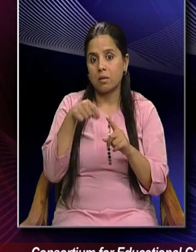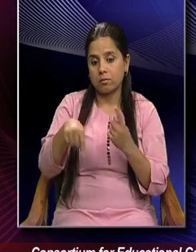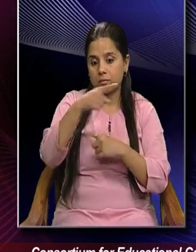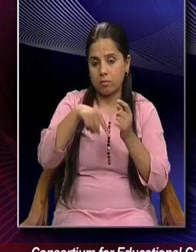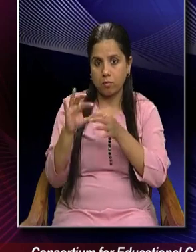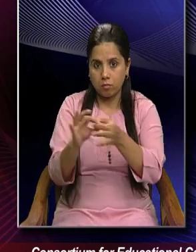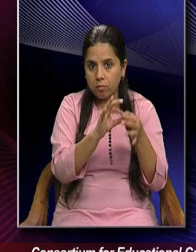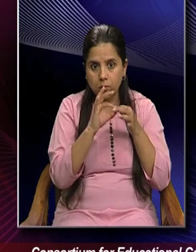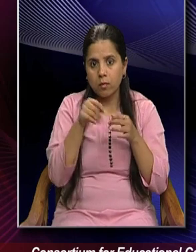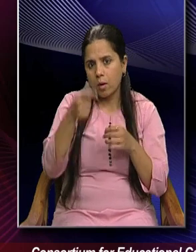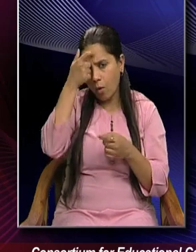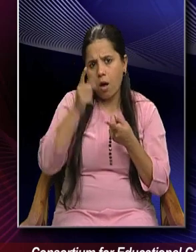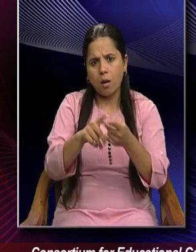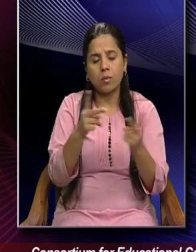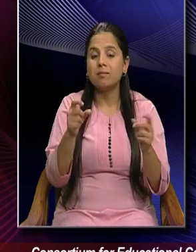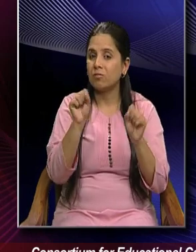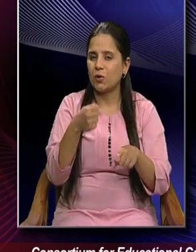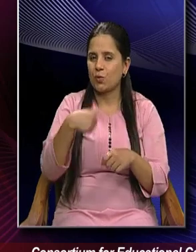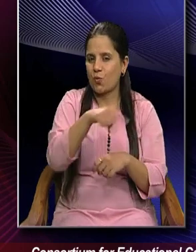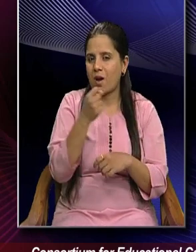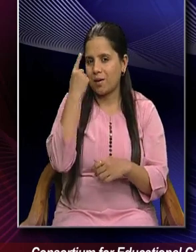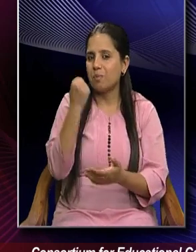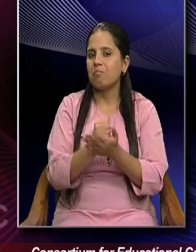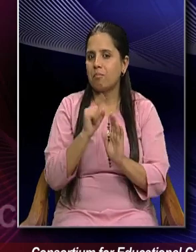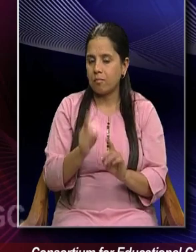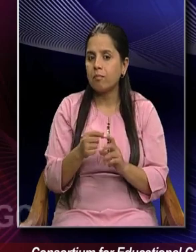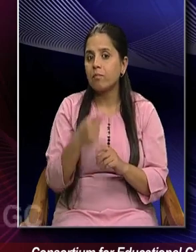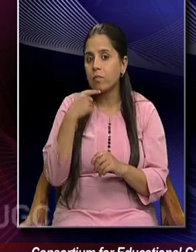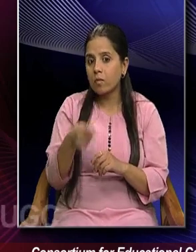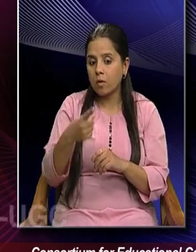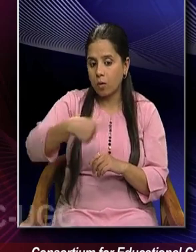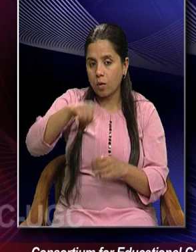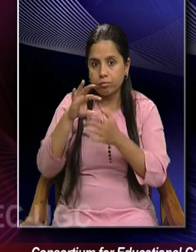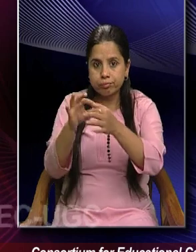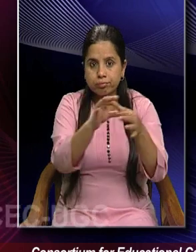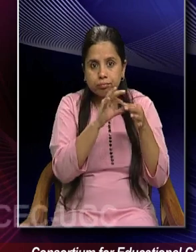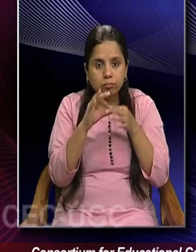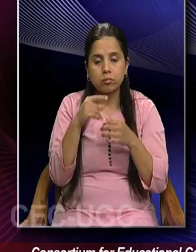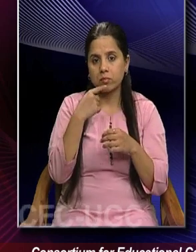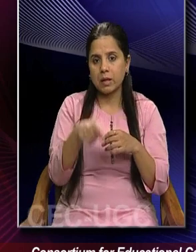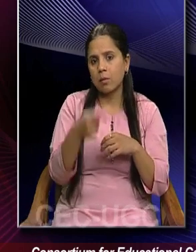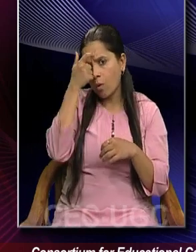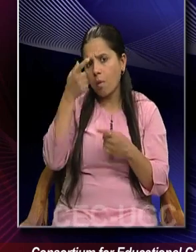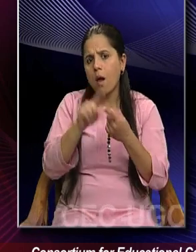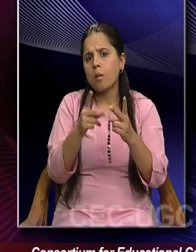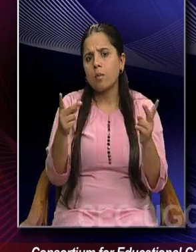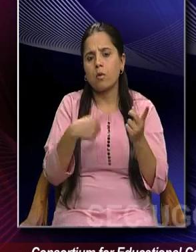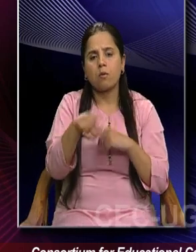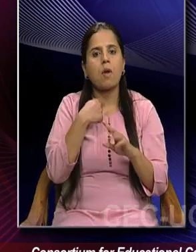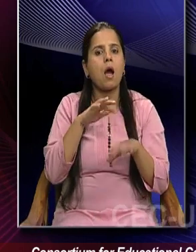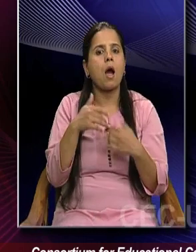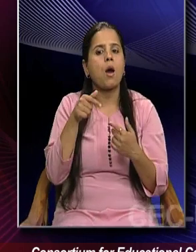interconnectedness of crisis. Yes, we must understand the interconnectedness of the crisis, how to